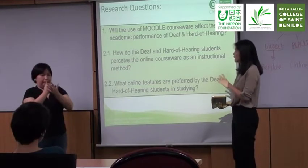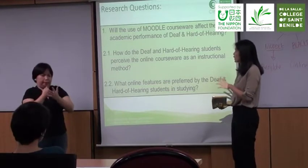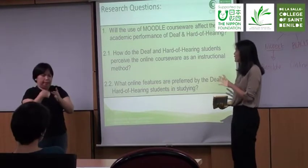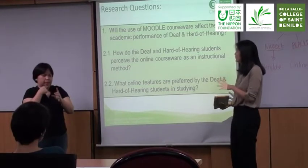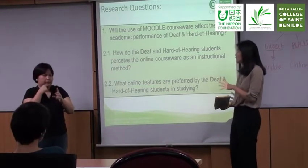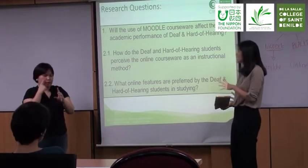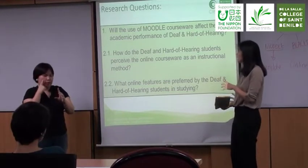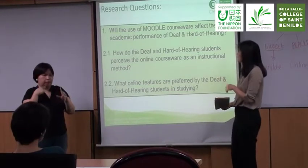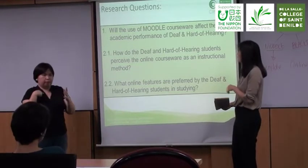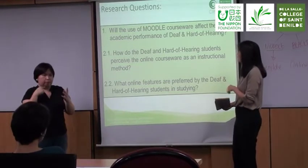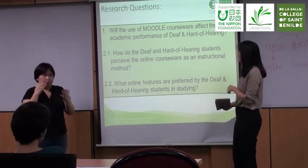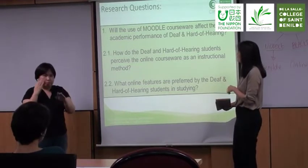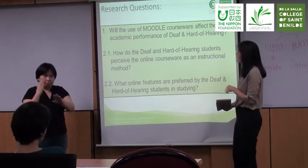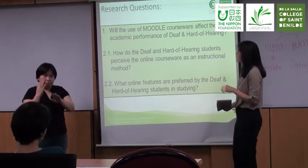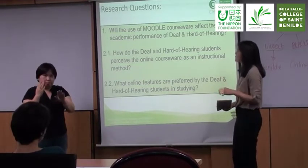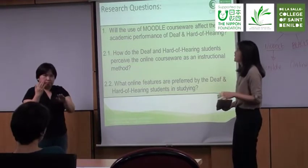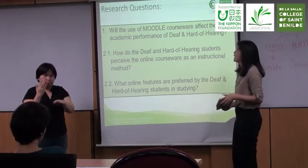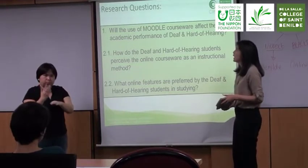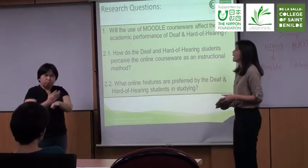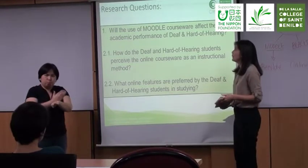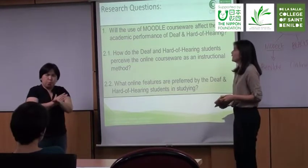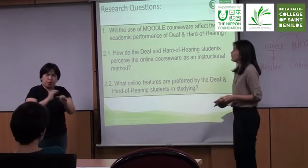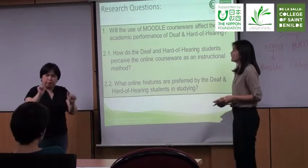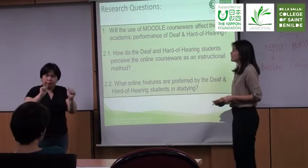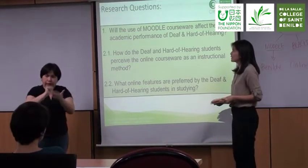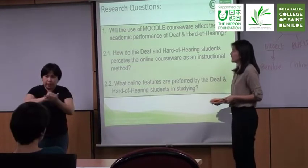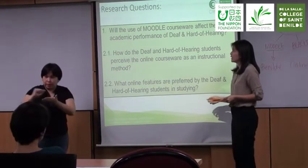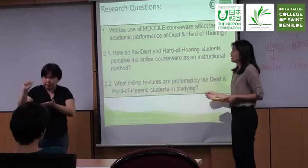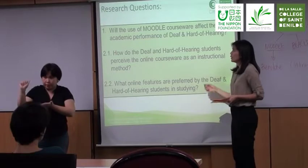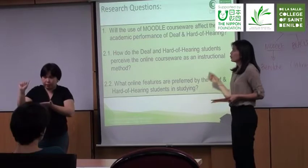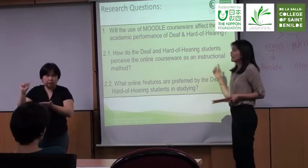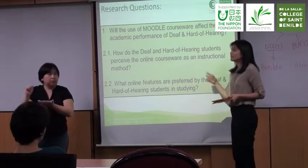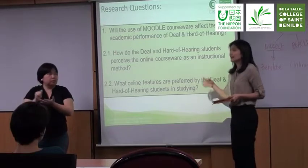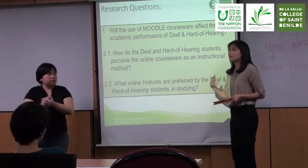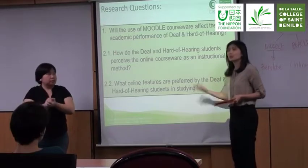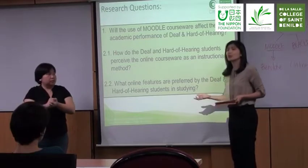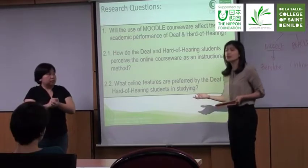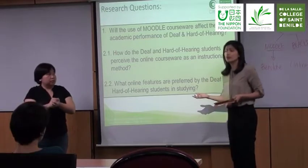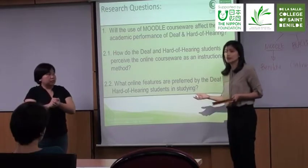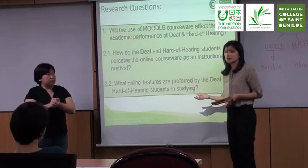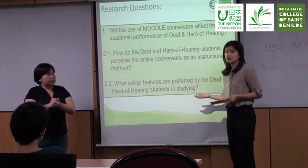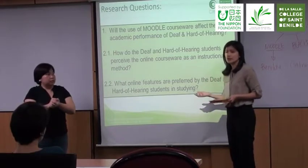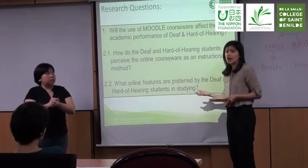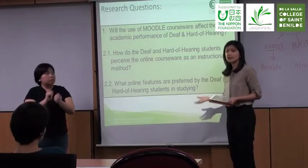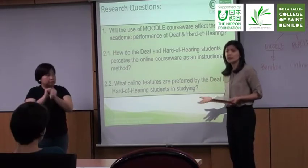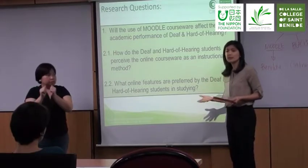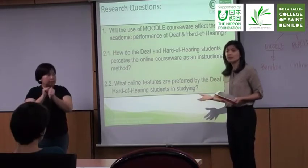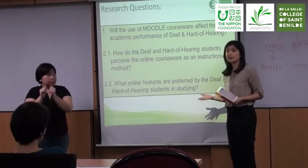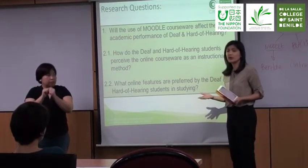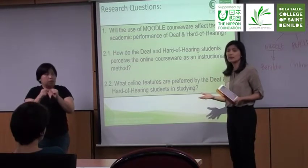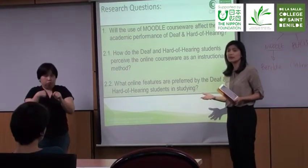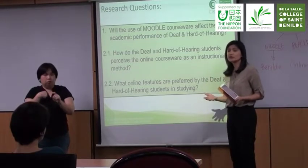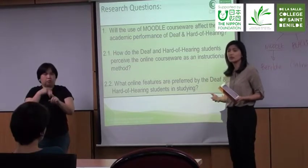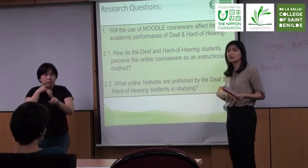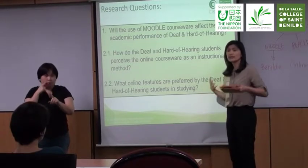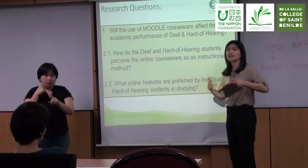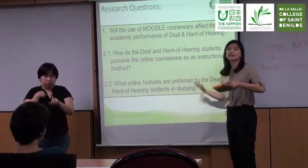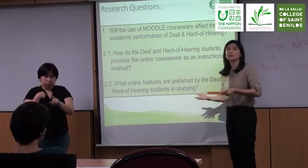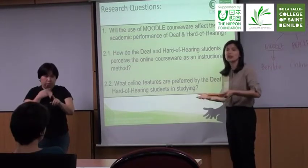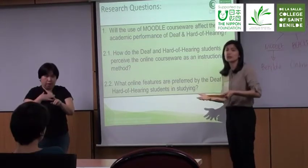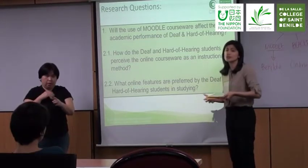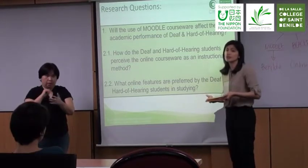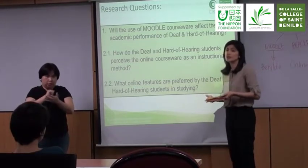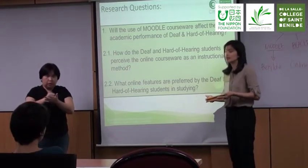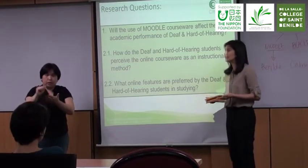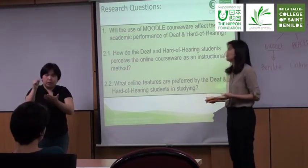of deaf and hard of hearing students? Meaning to say, will it improve their academic performance or will it